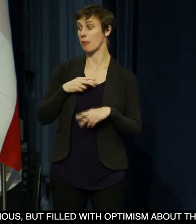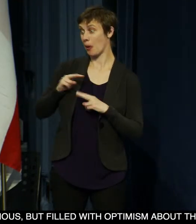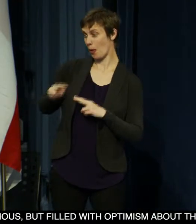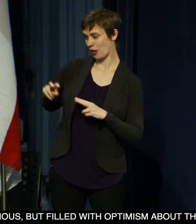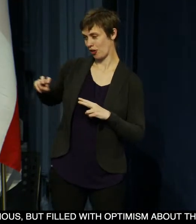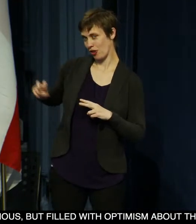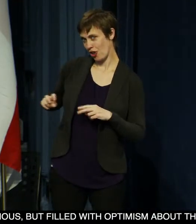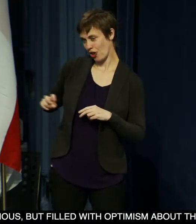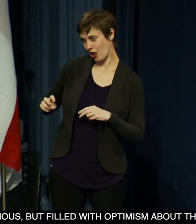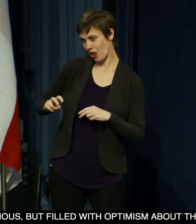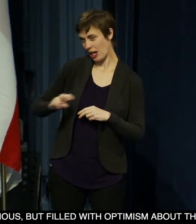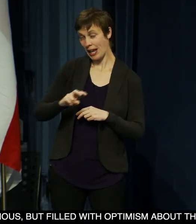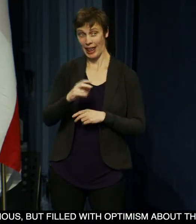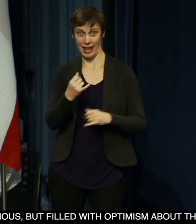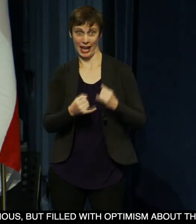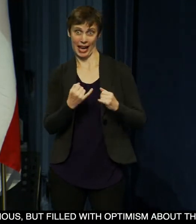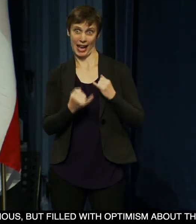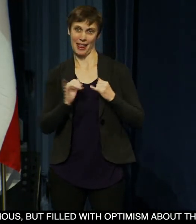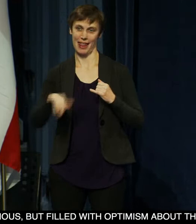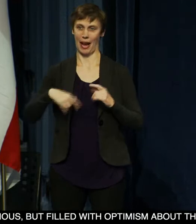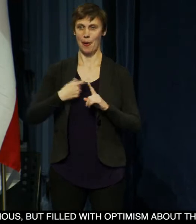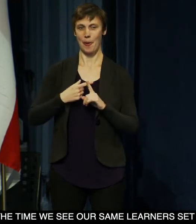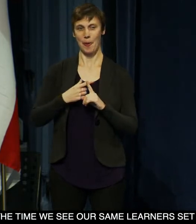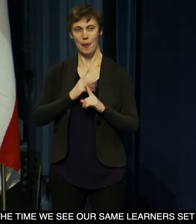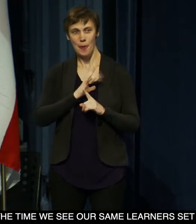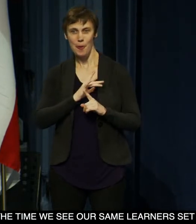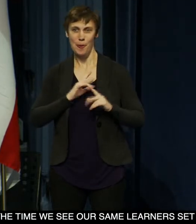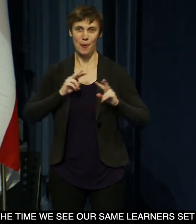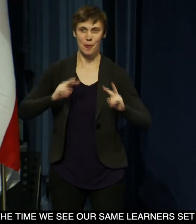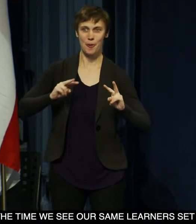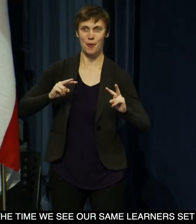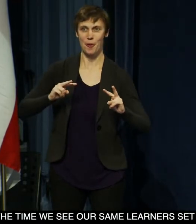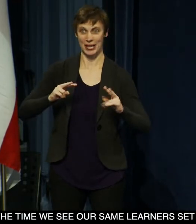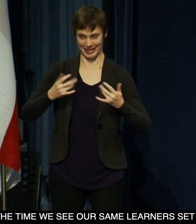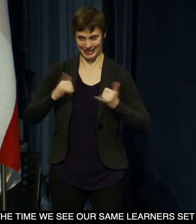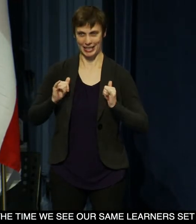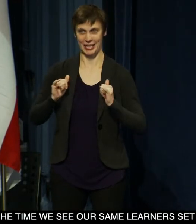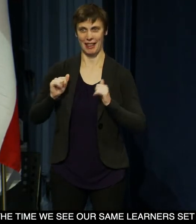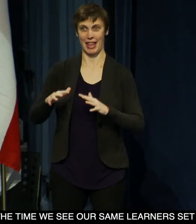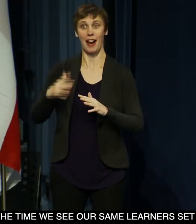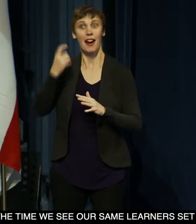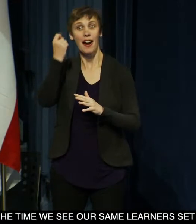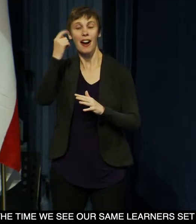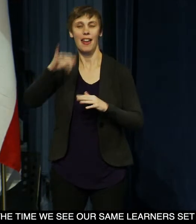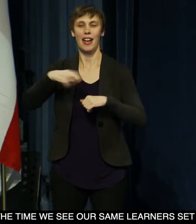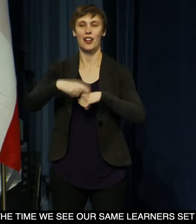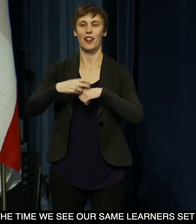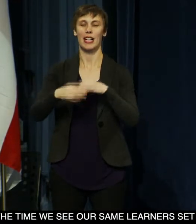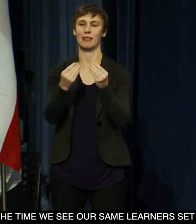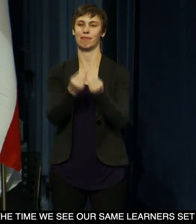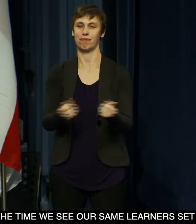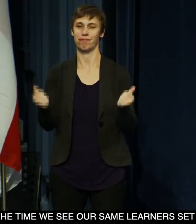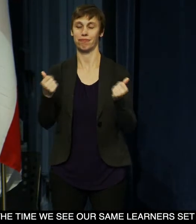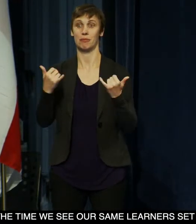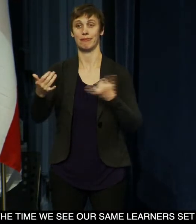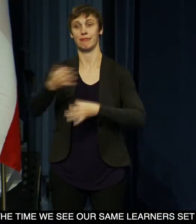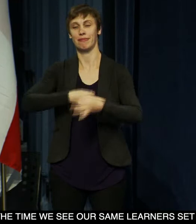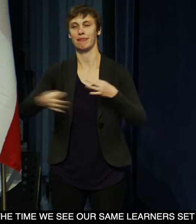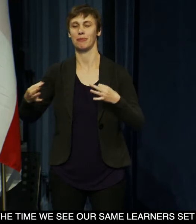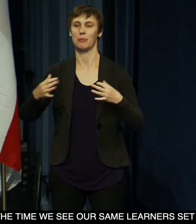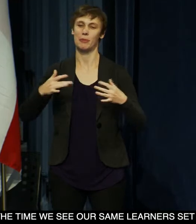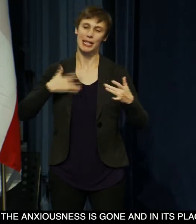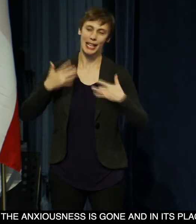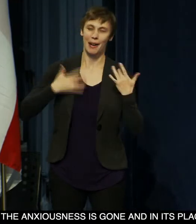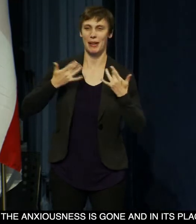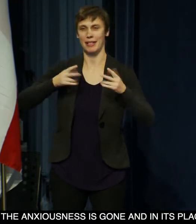enthusiasm, but the anxiousness is gone. And in its place, we see a newfound confidence and excitement for the future.